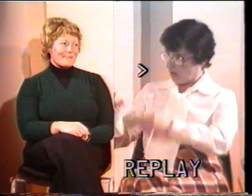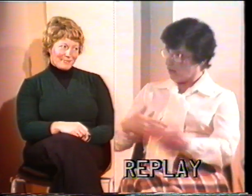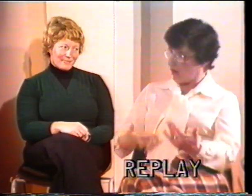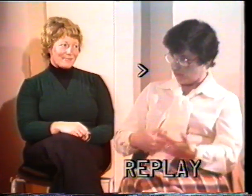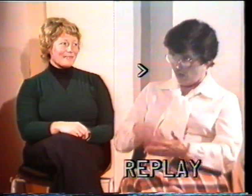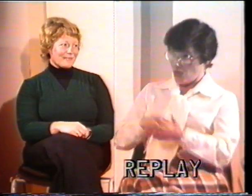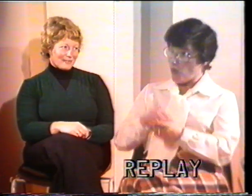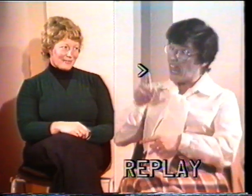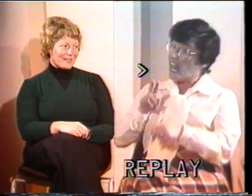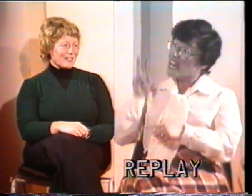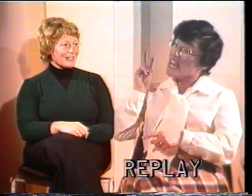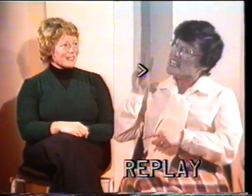about.